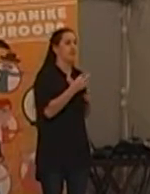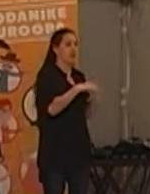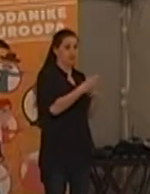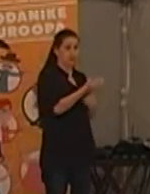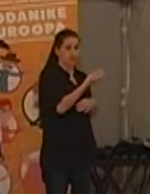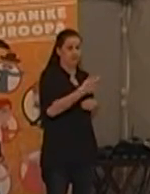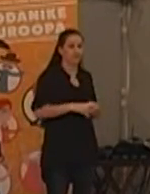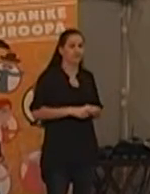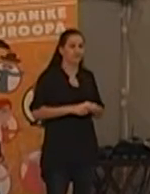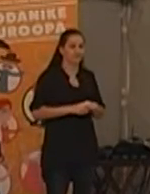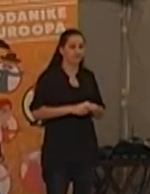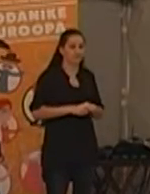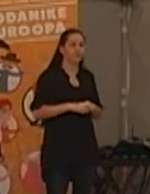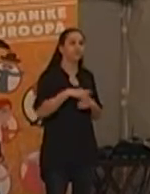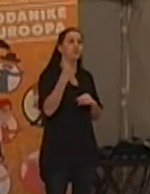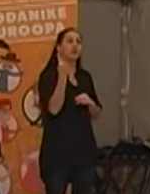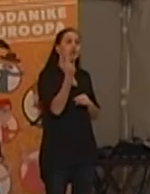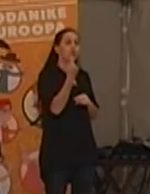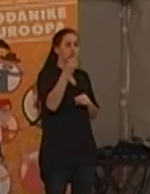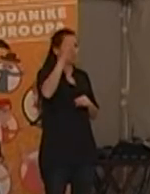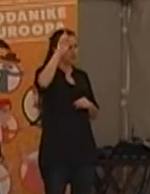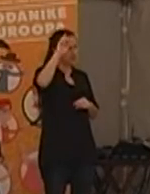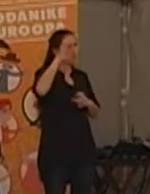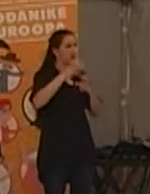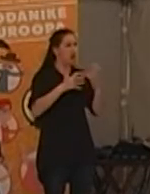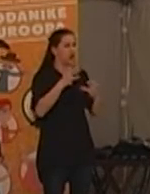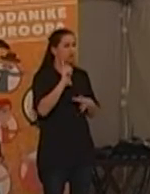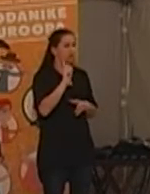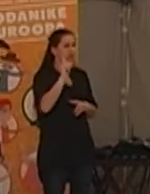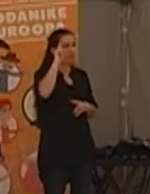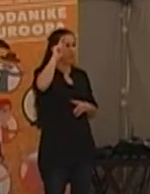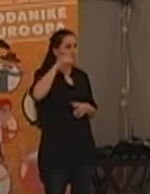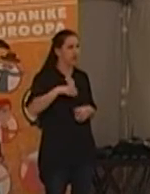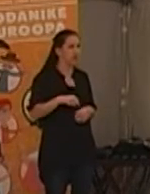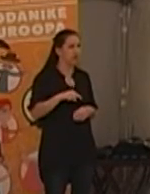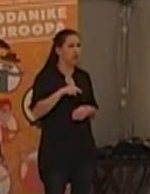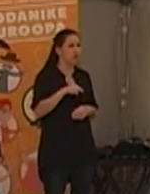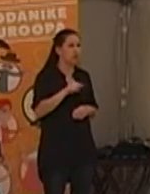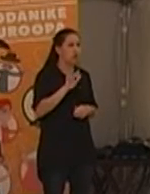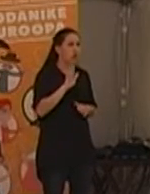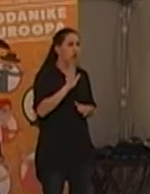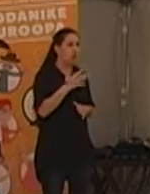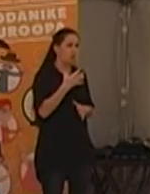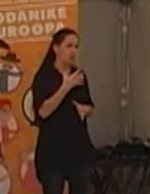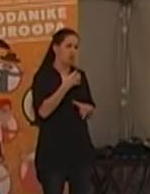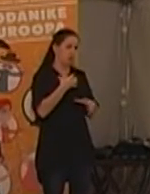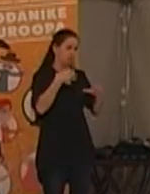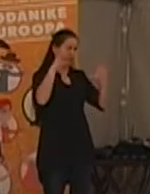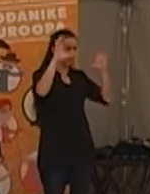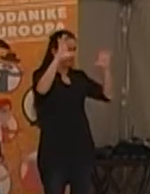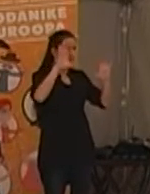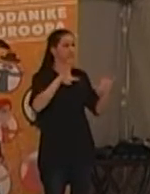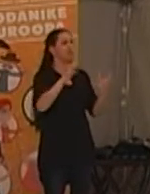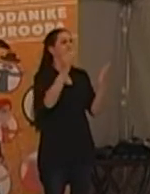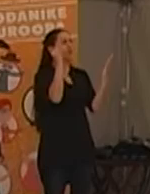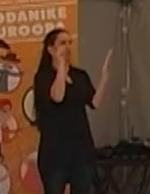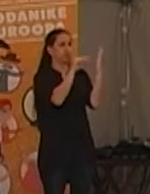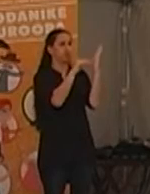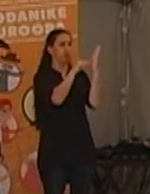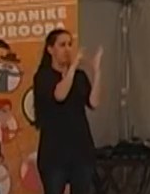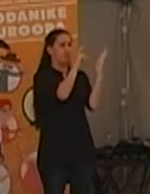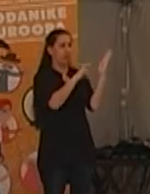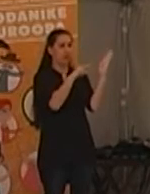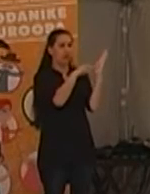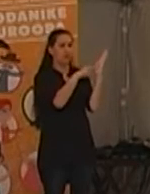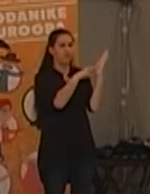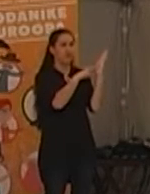informed, the only country in the world, maybe, that has in its constitution a paragraph that says that